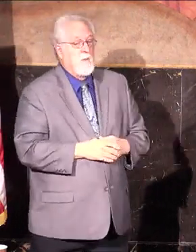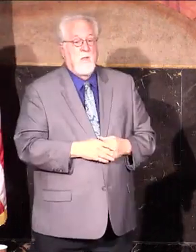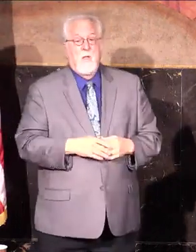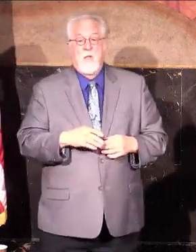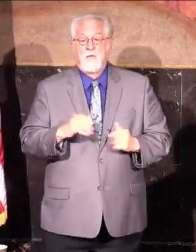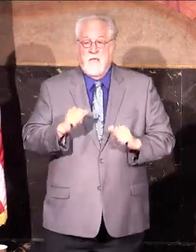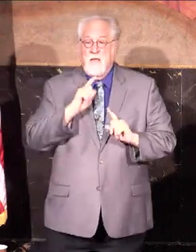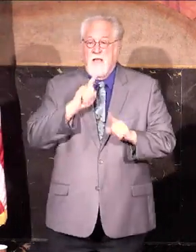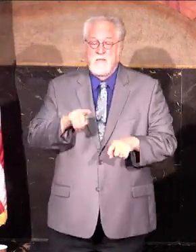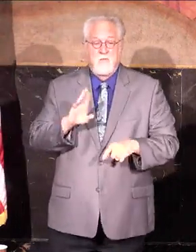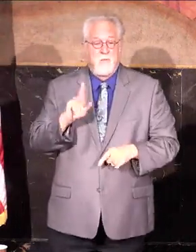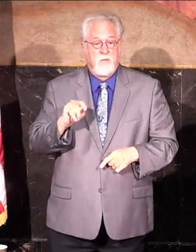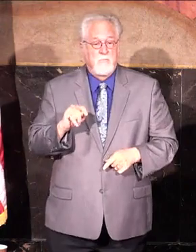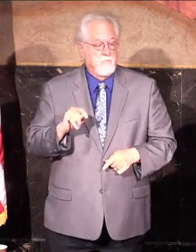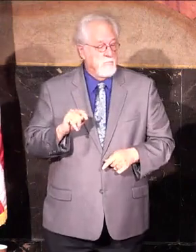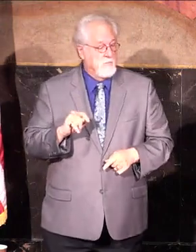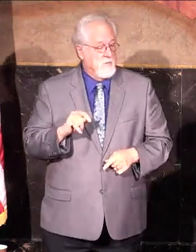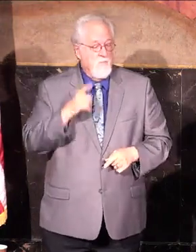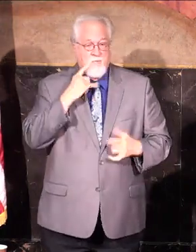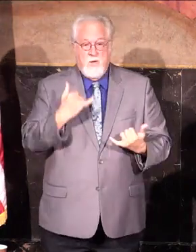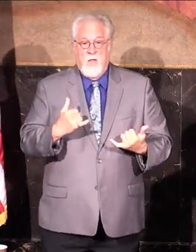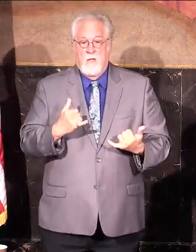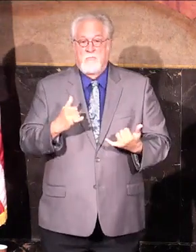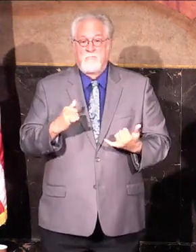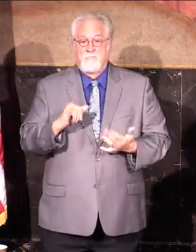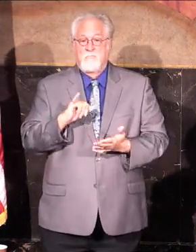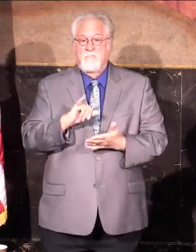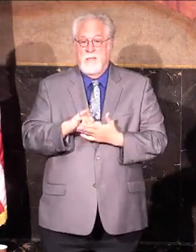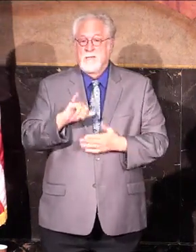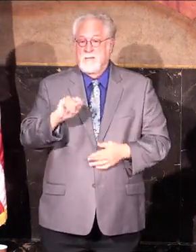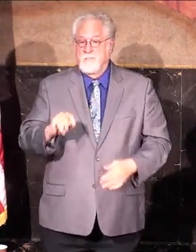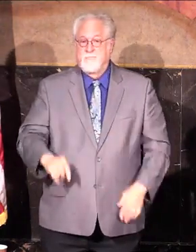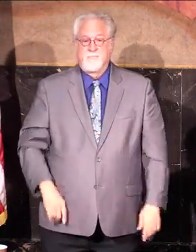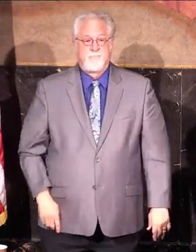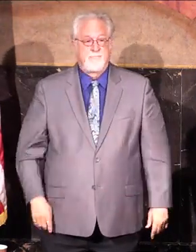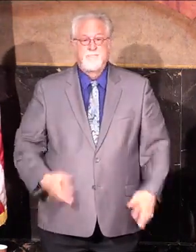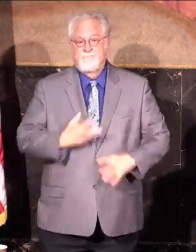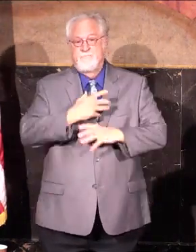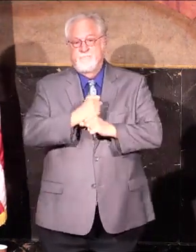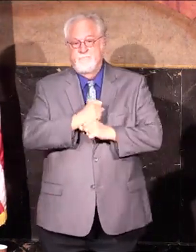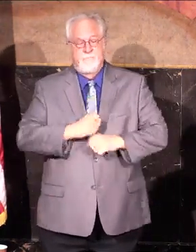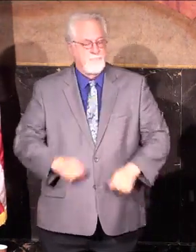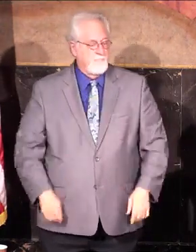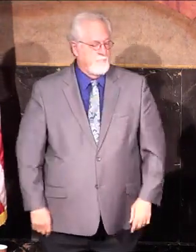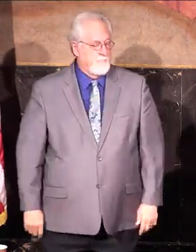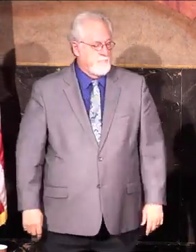But for now, that is the gist of the entirety of the program.